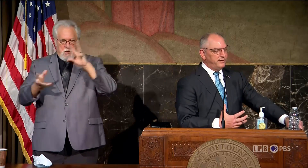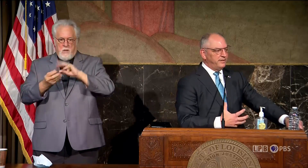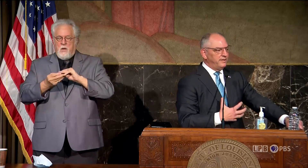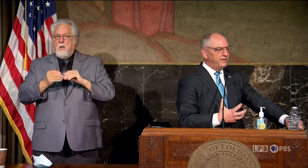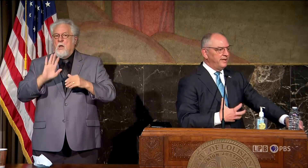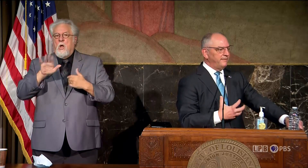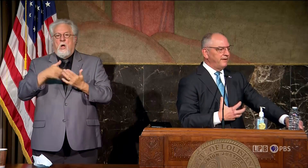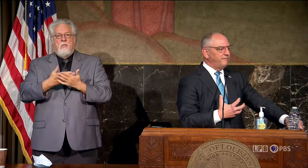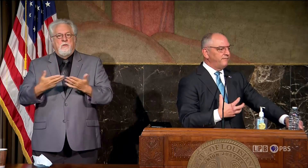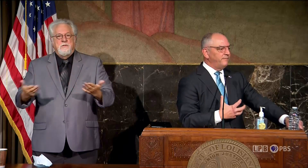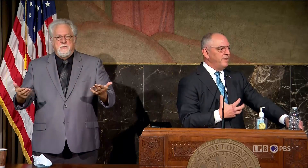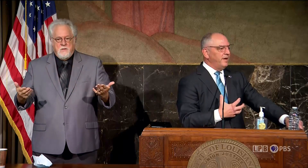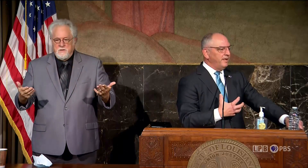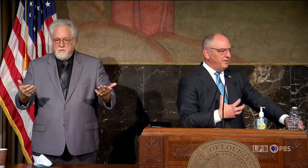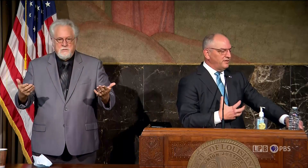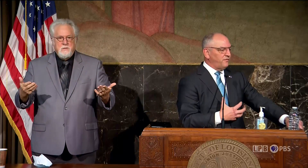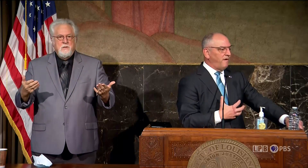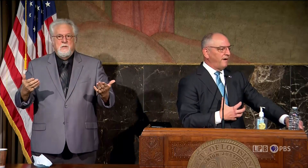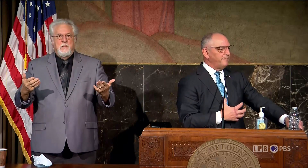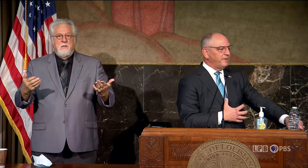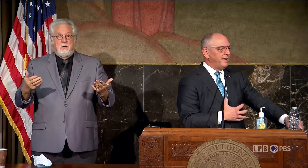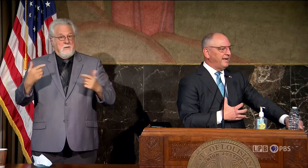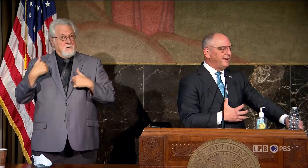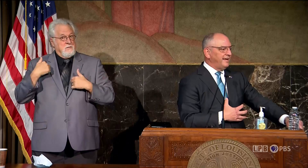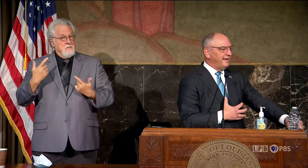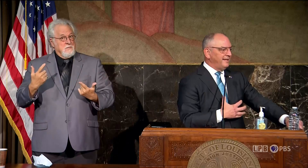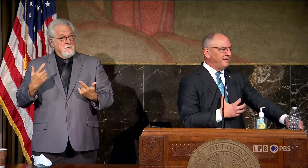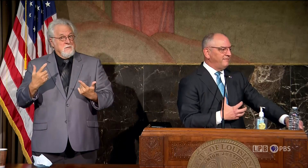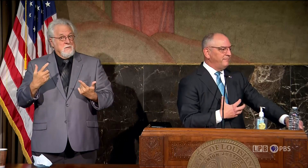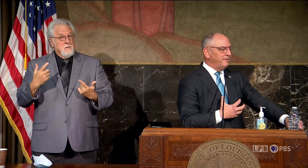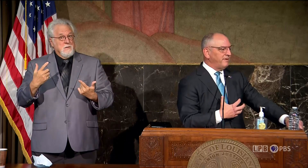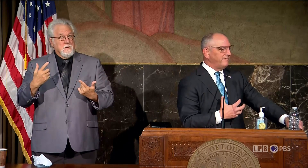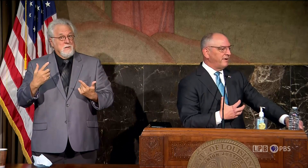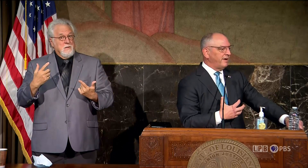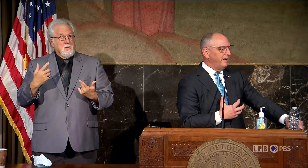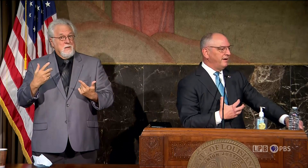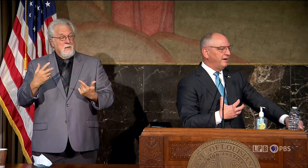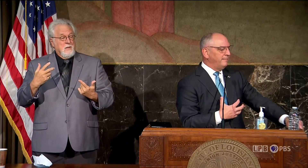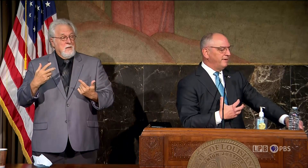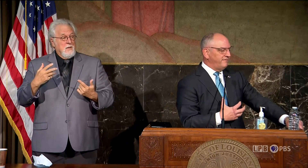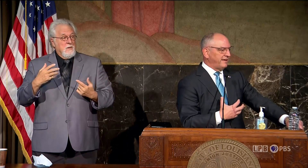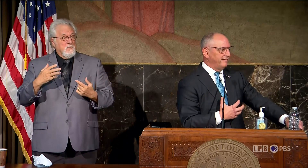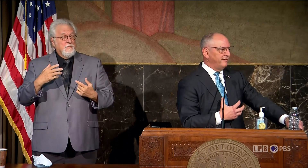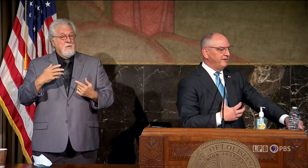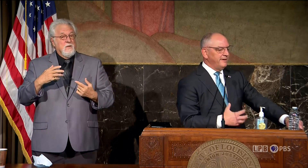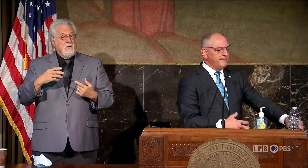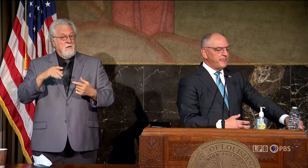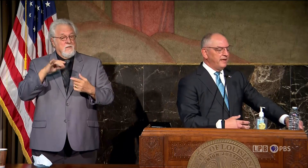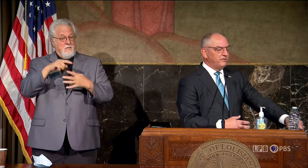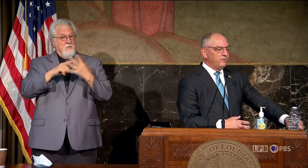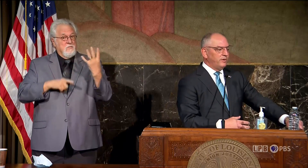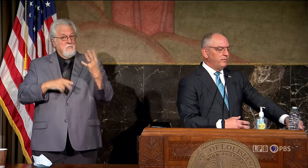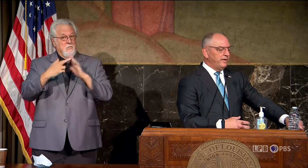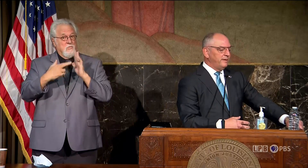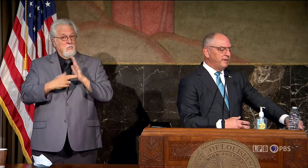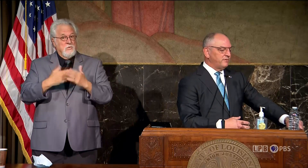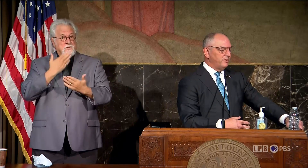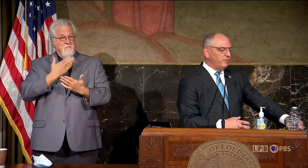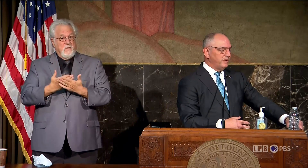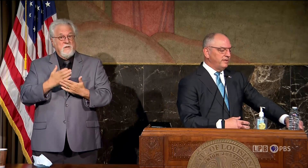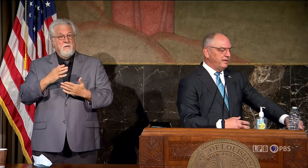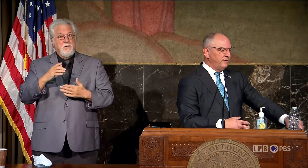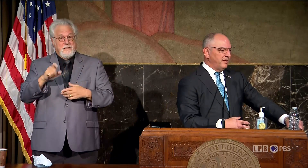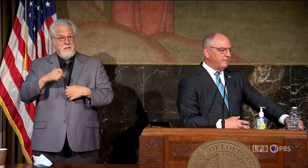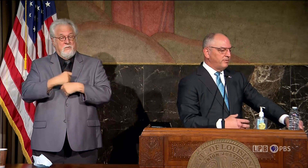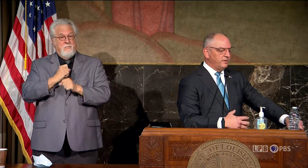just, they thus far, and they've been very, very effective. And so we need to make sure